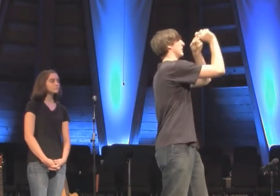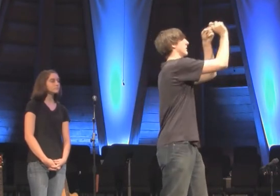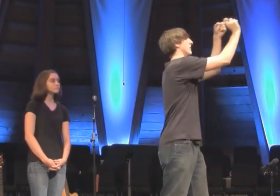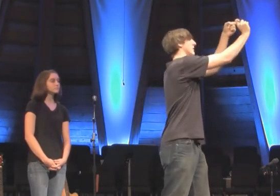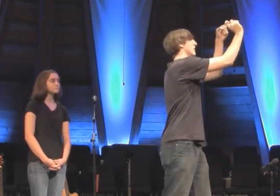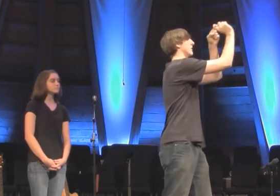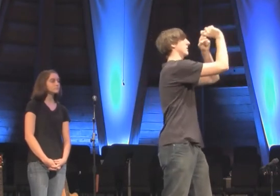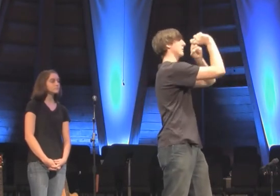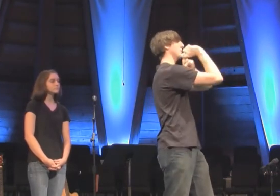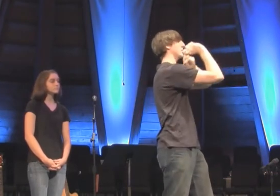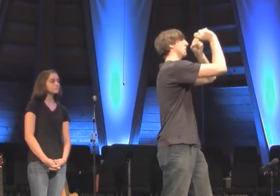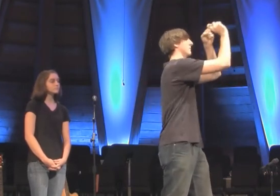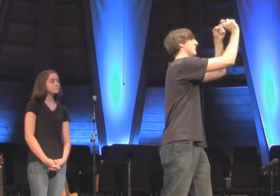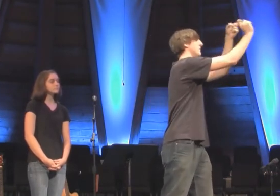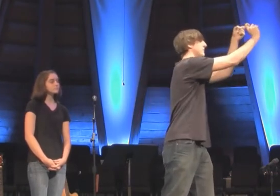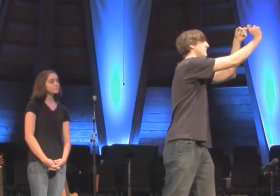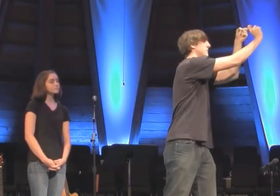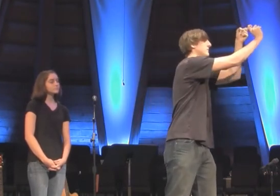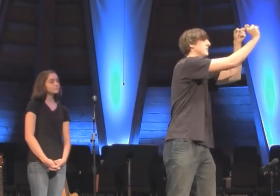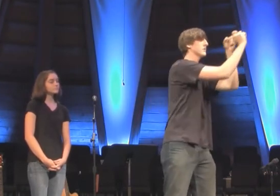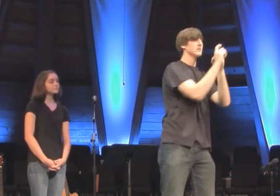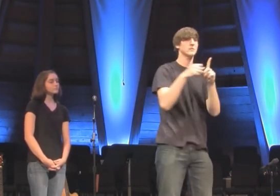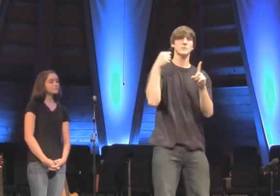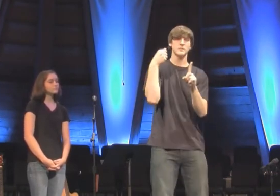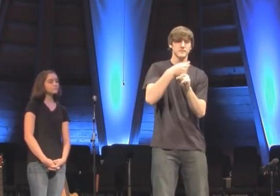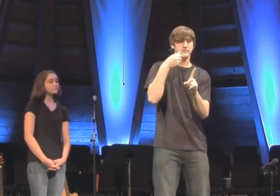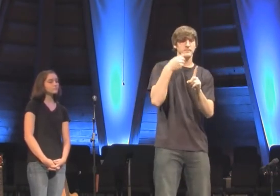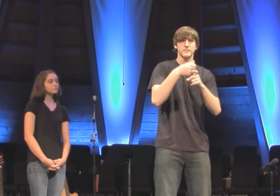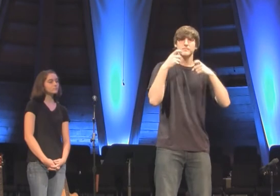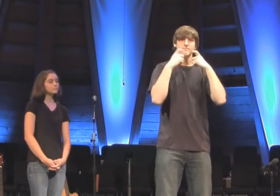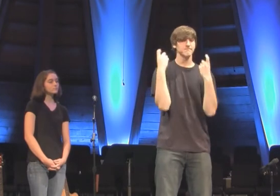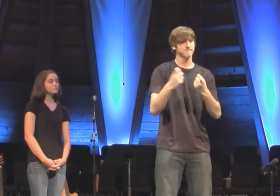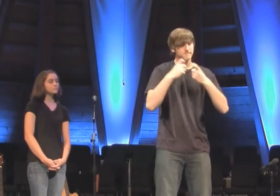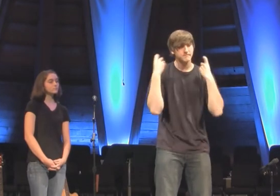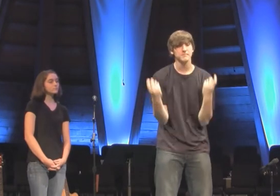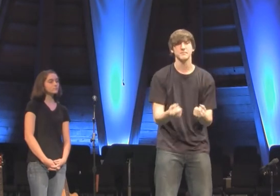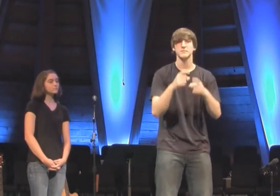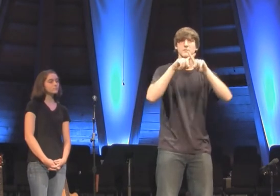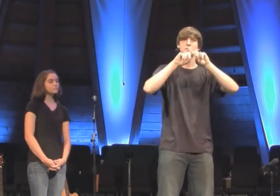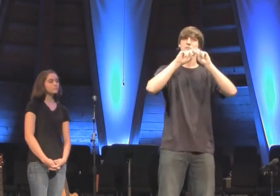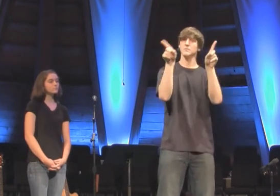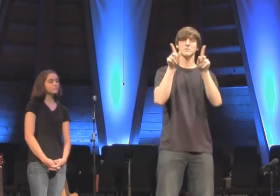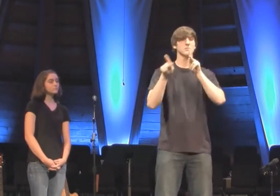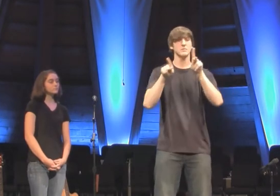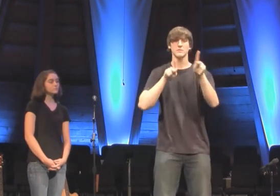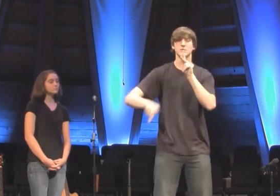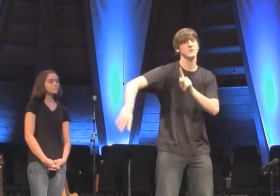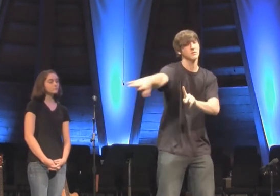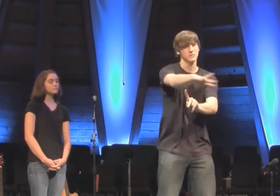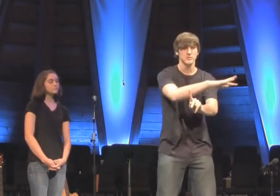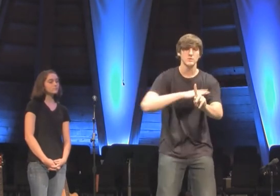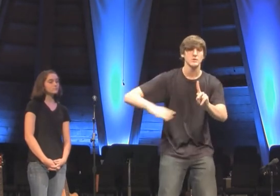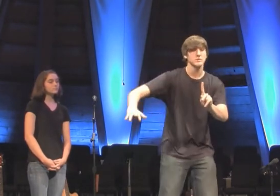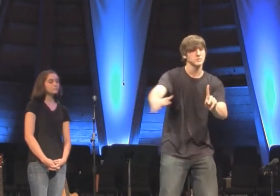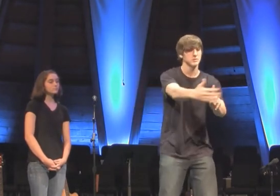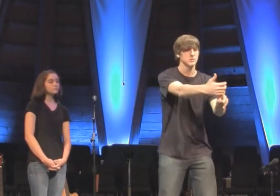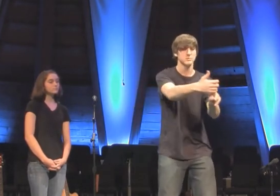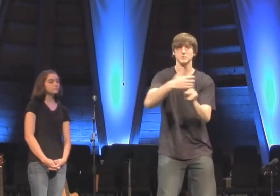that God can be a friend And though he never, ever dared a single thing wrong, he every crowd chose